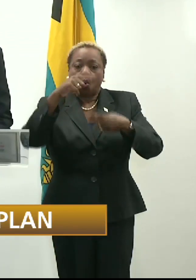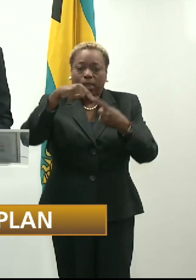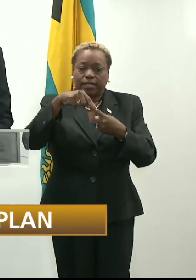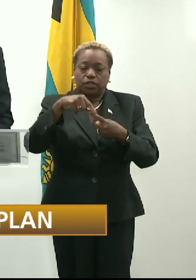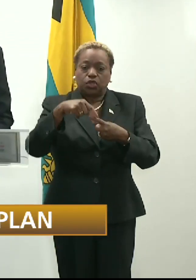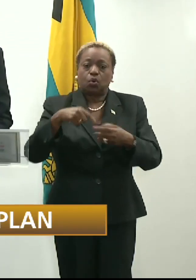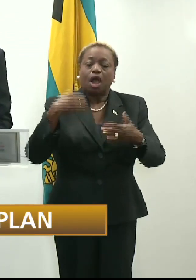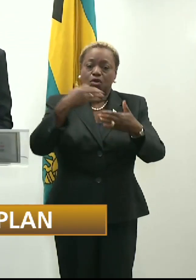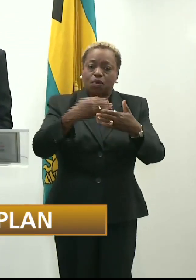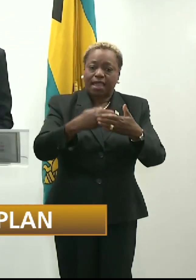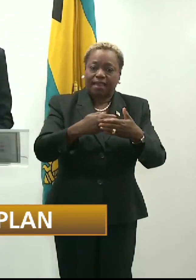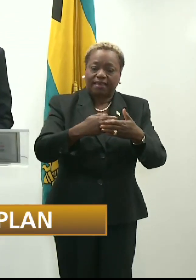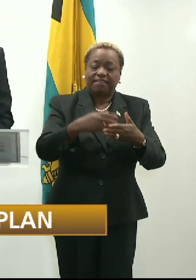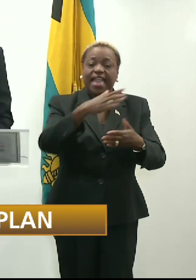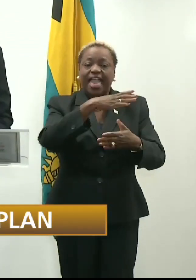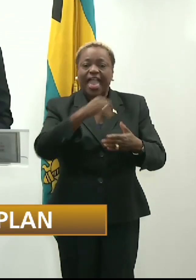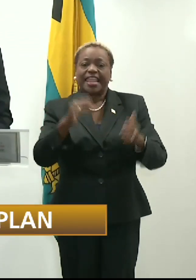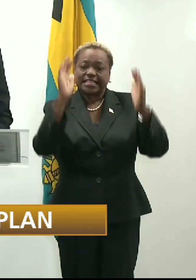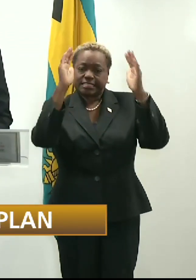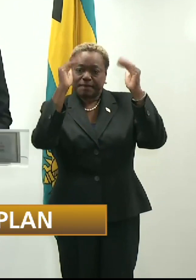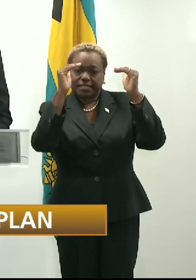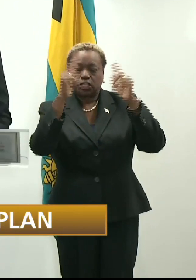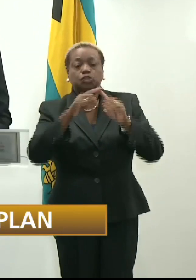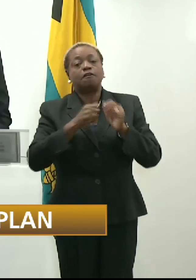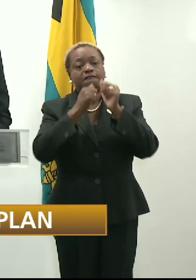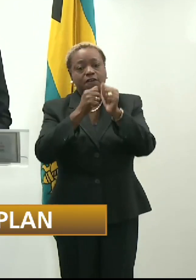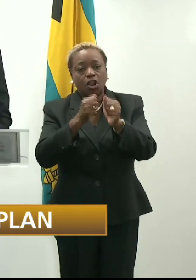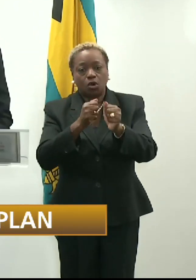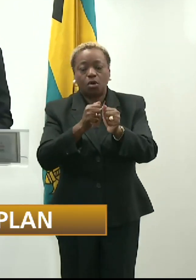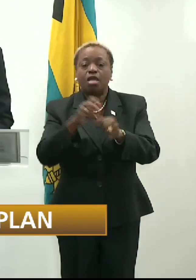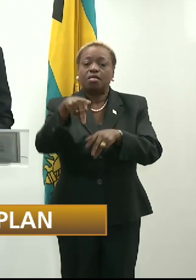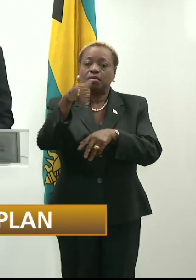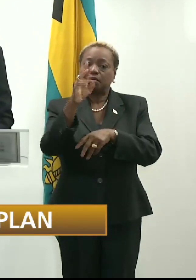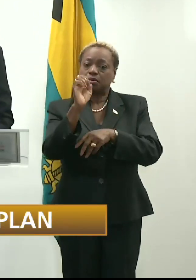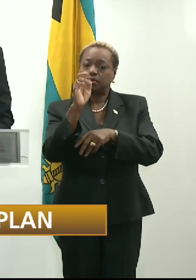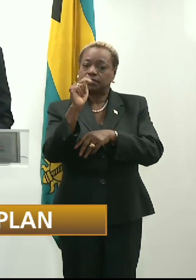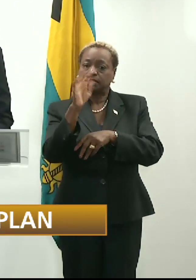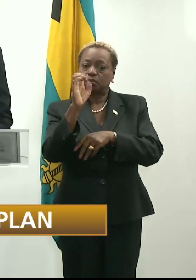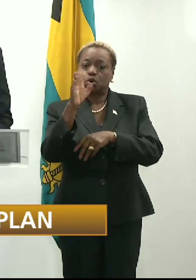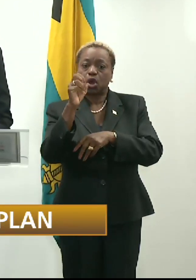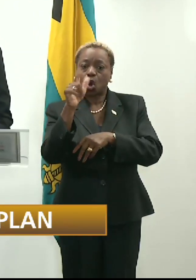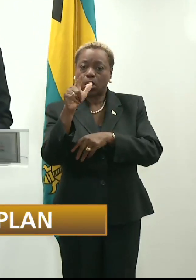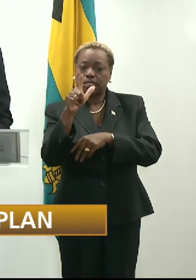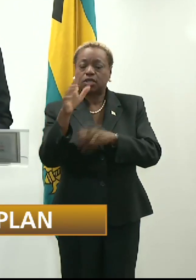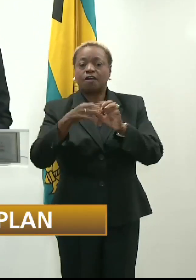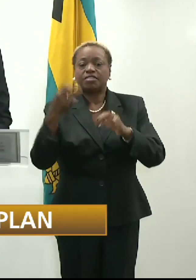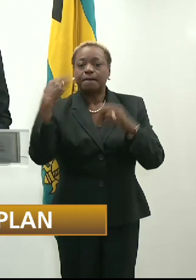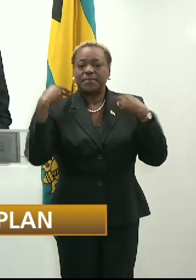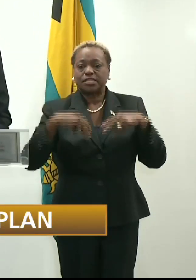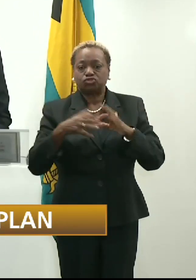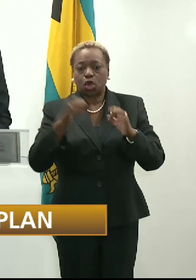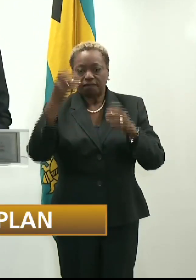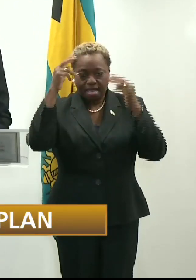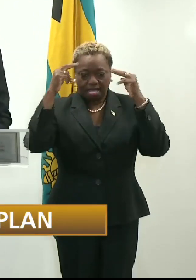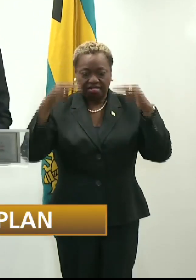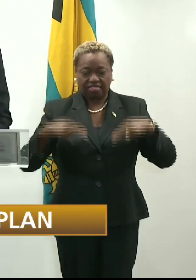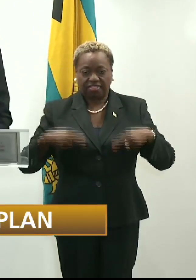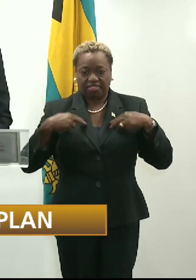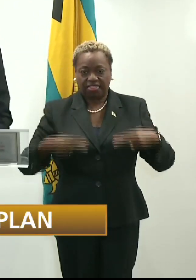arrival and are expected to follow the protocols of the Ministry of Health.